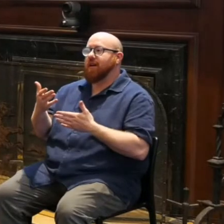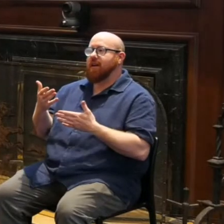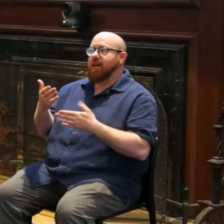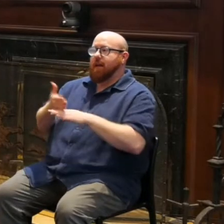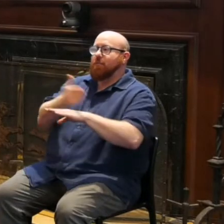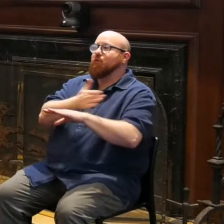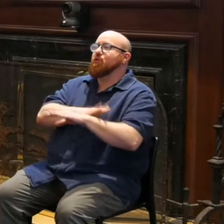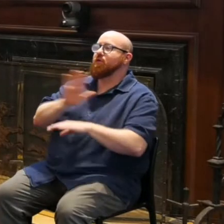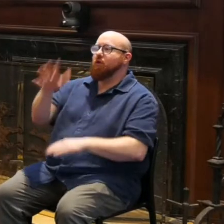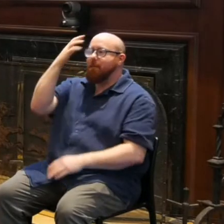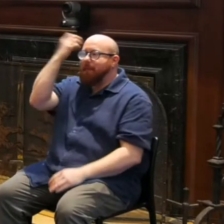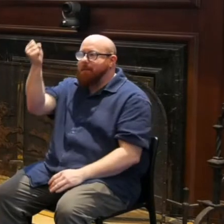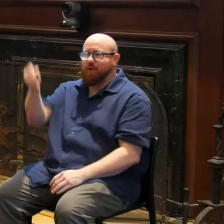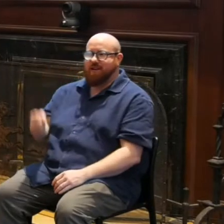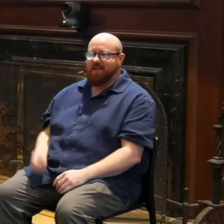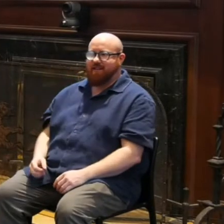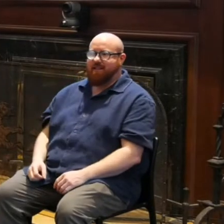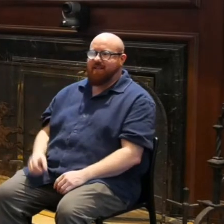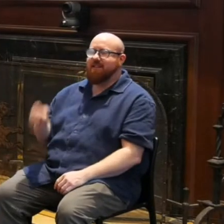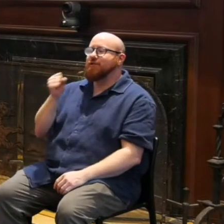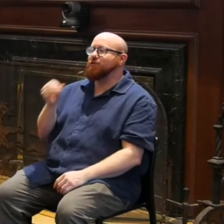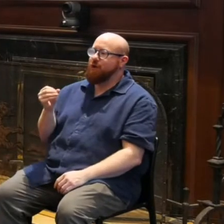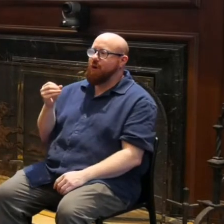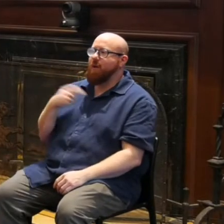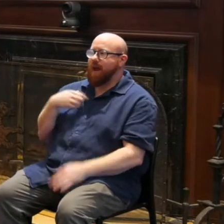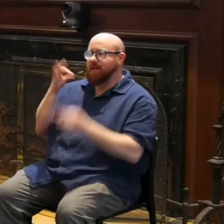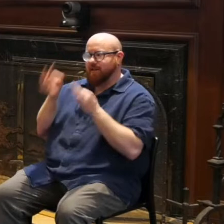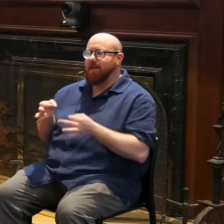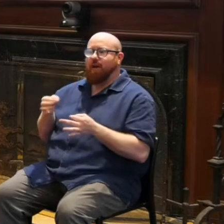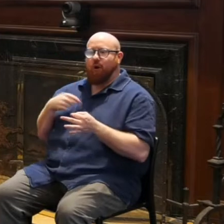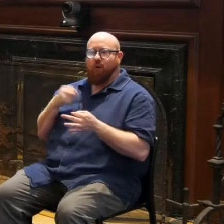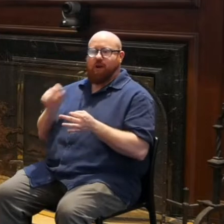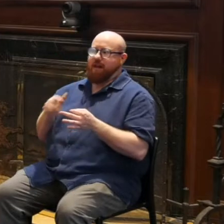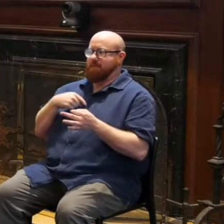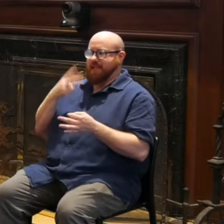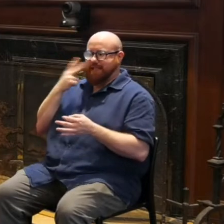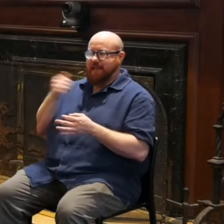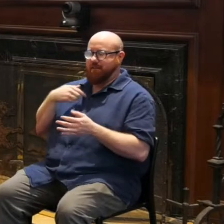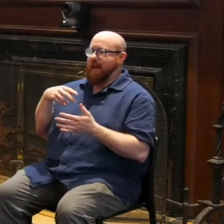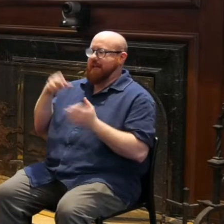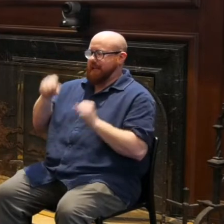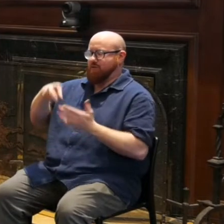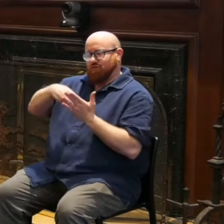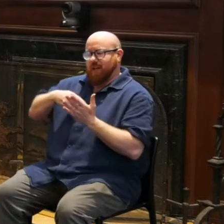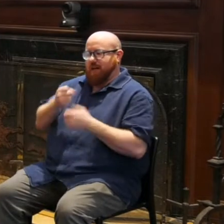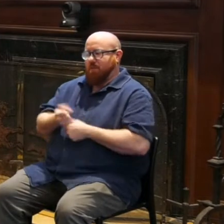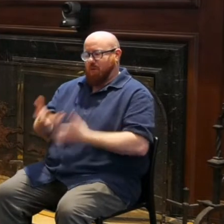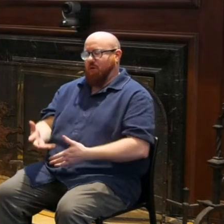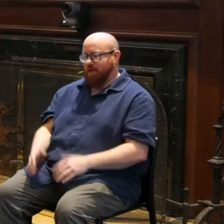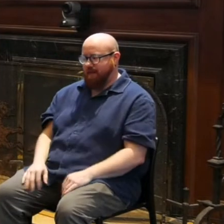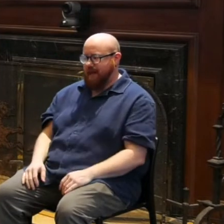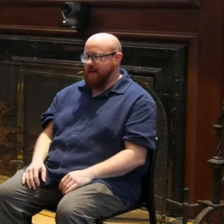memory. So I said, well, let me see if I can learn to recite a poem. So the first one now was